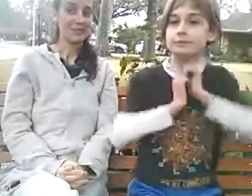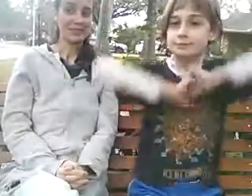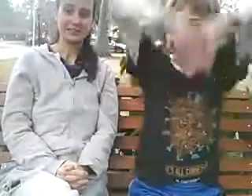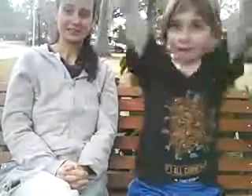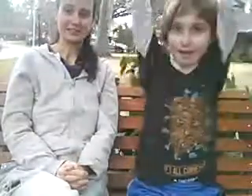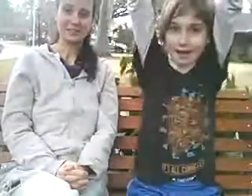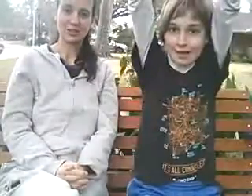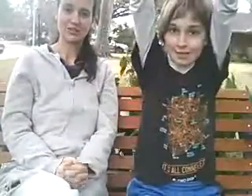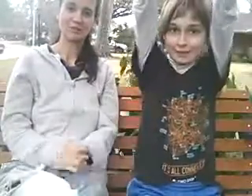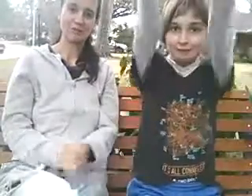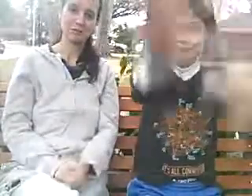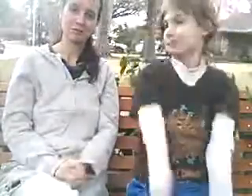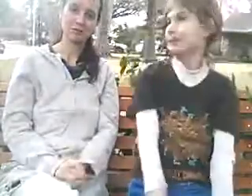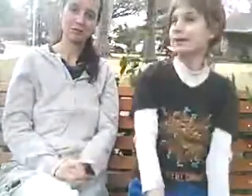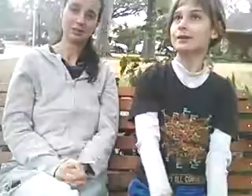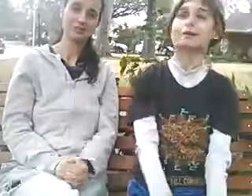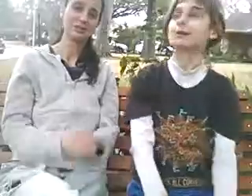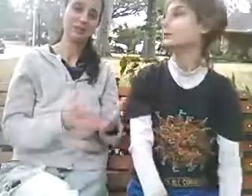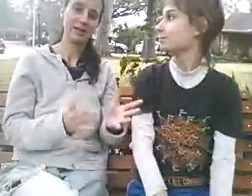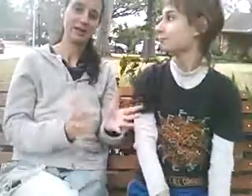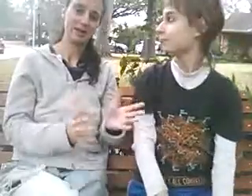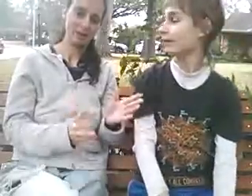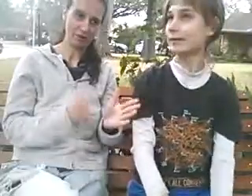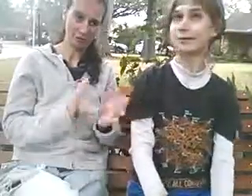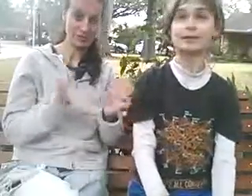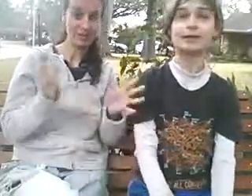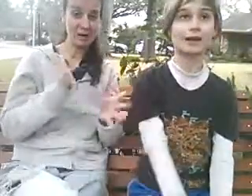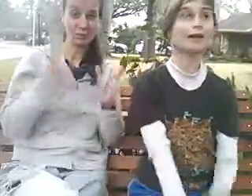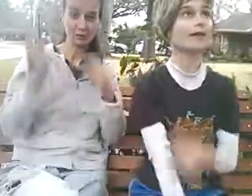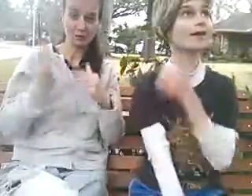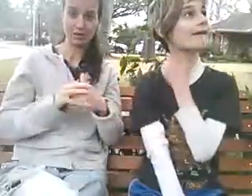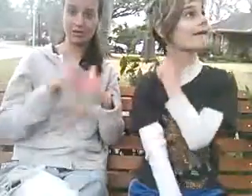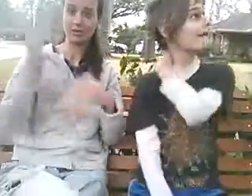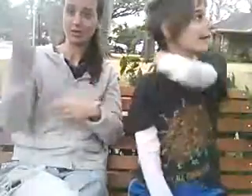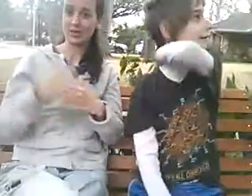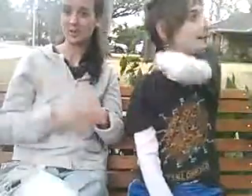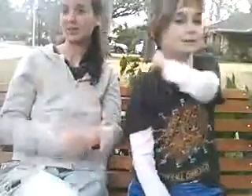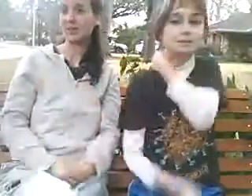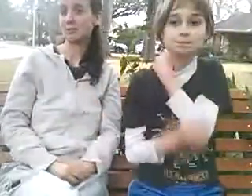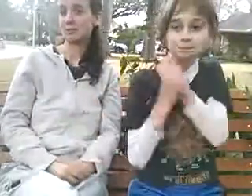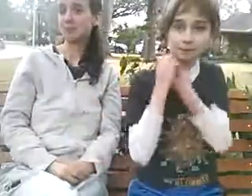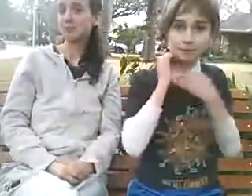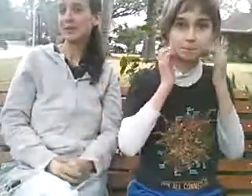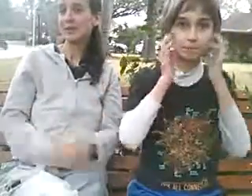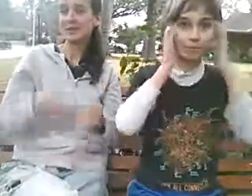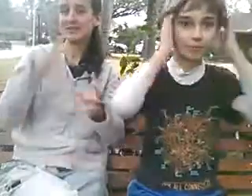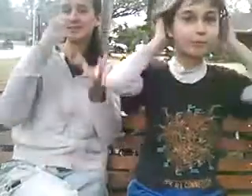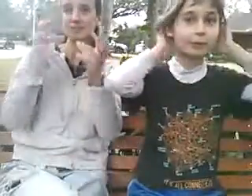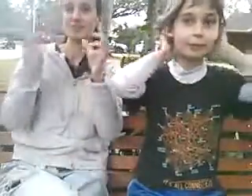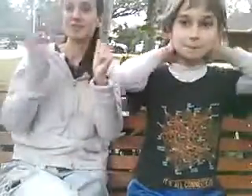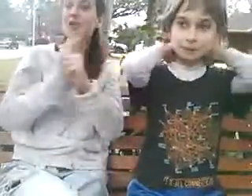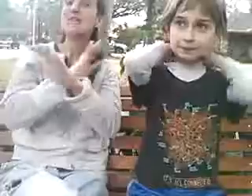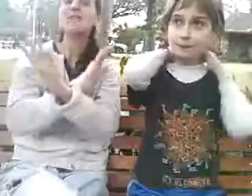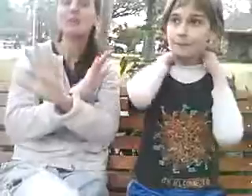key things that you need to be able to learn. Although it does help if you start talking with your husband. And even if even if you have